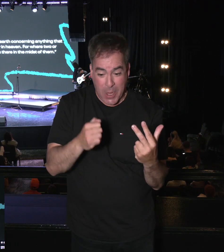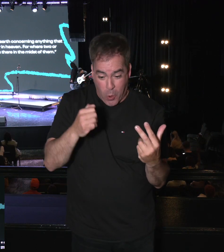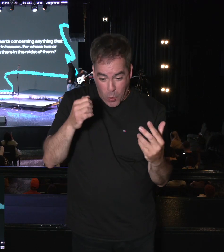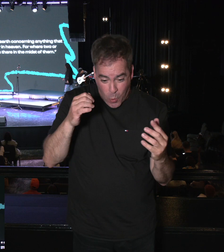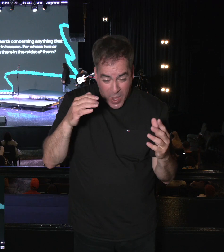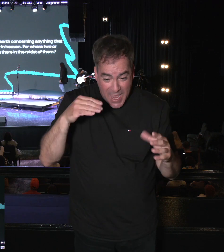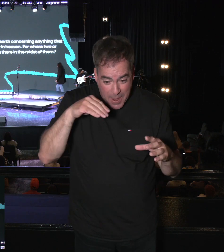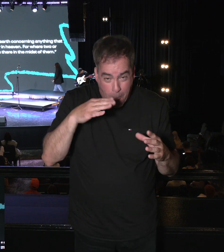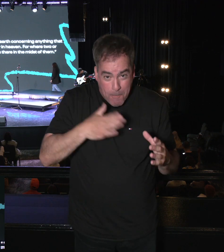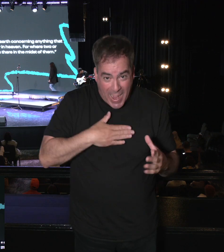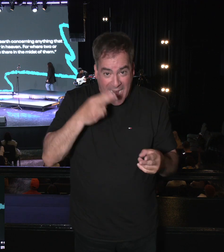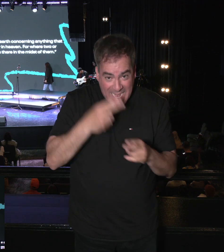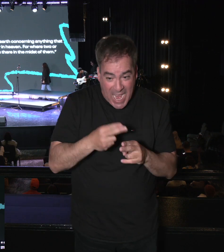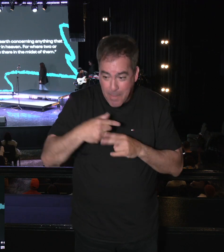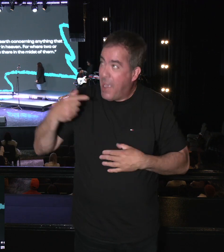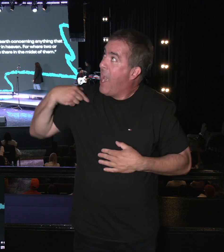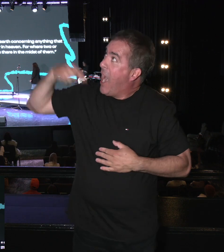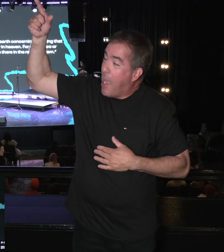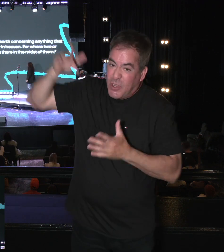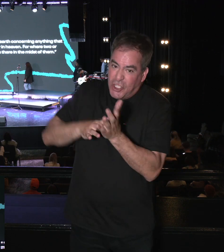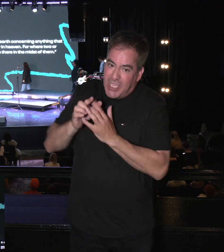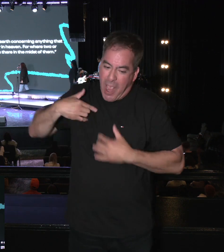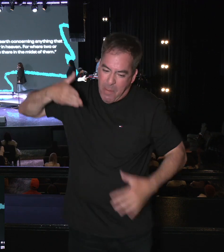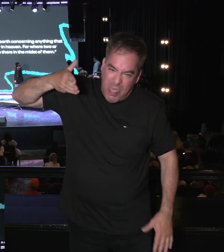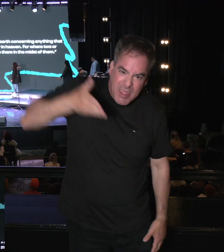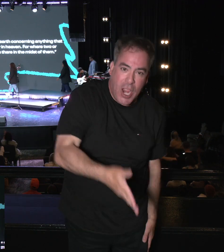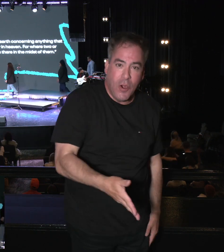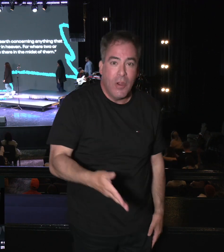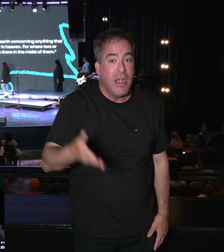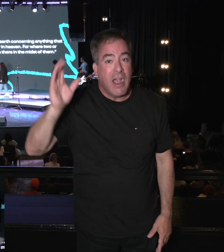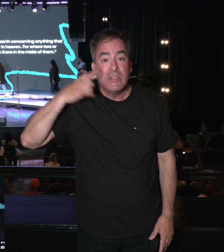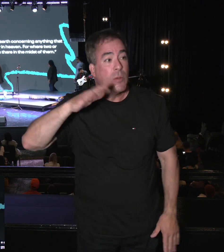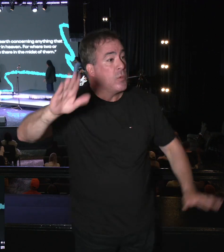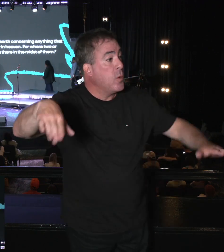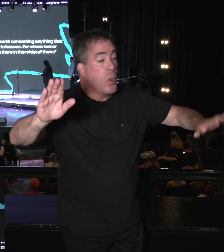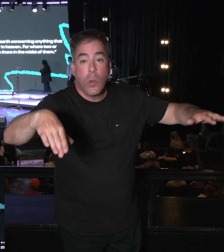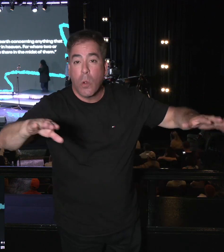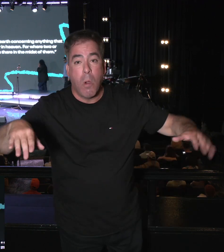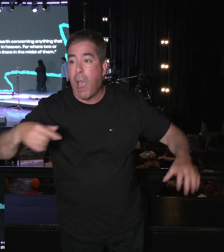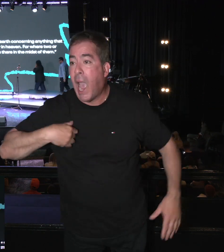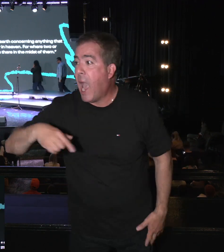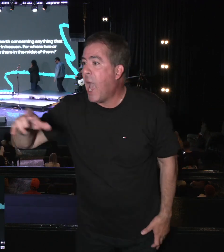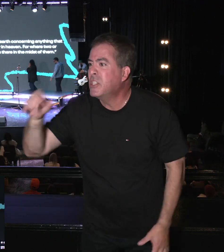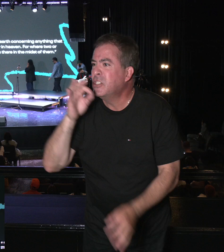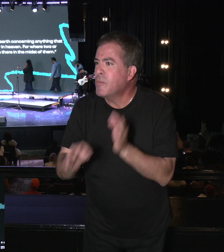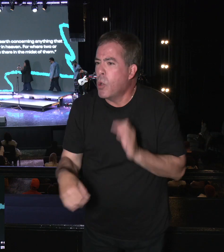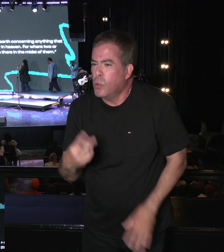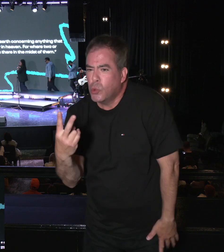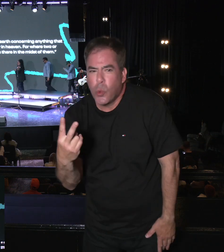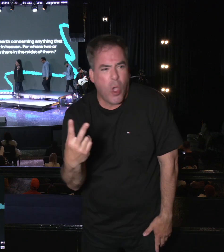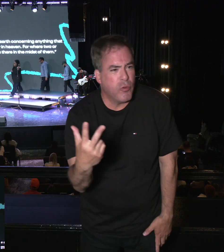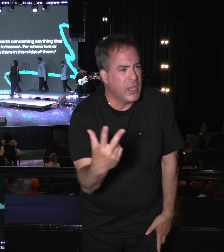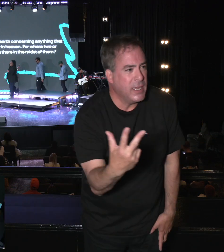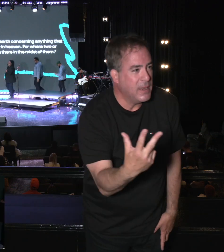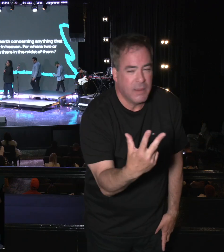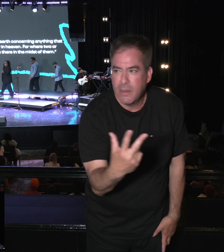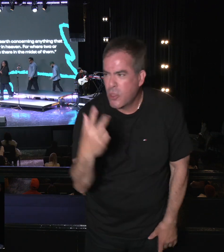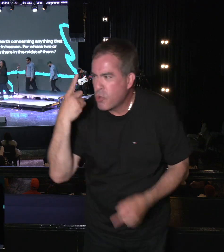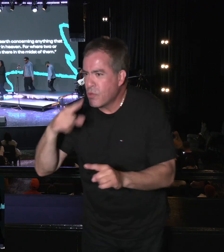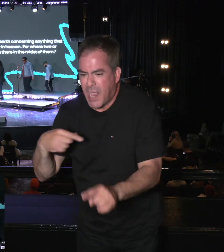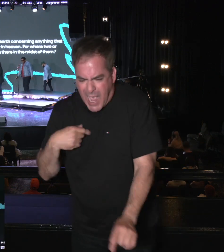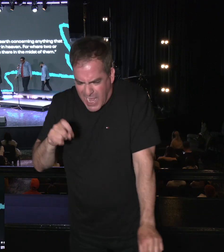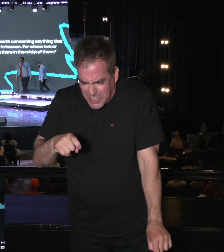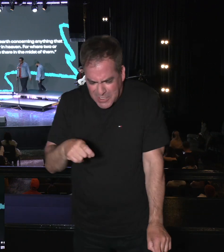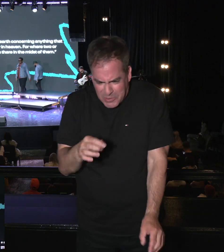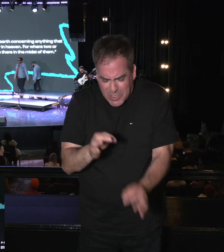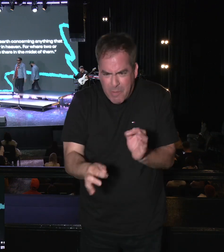name, I am there in the midst of them. God is like, yo, I just need for two or three of you. I